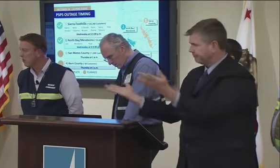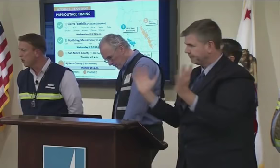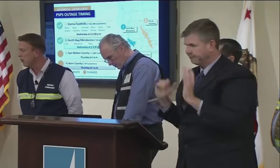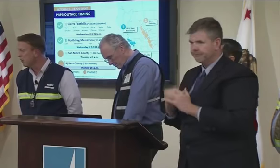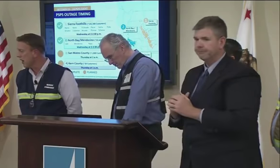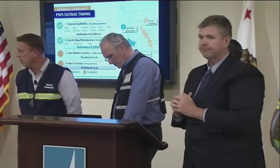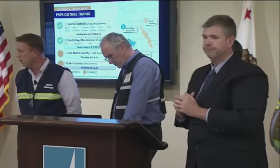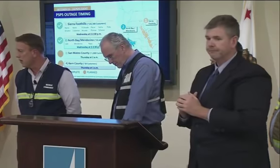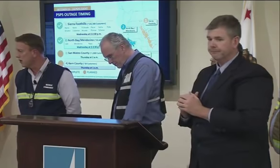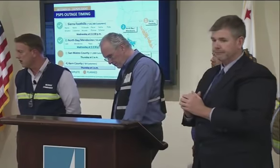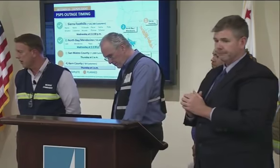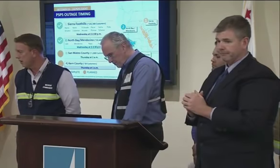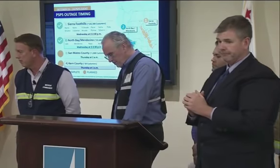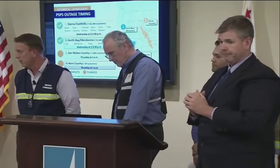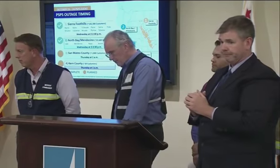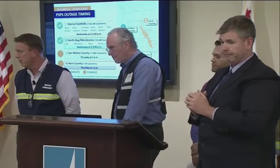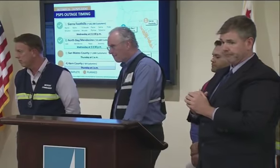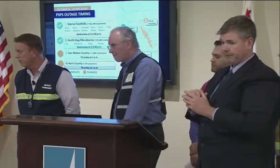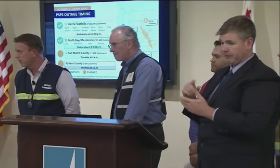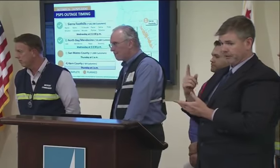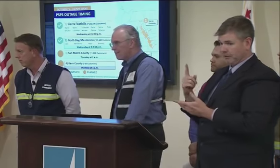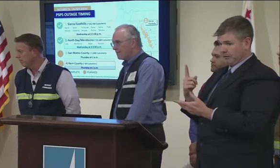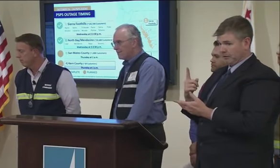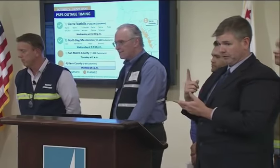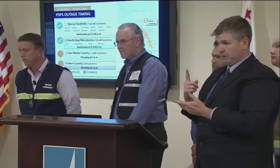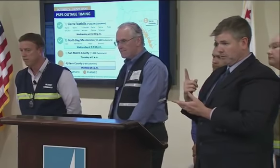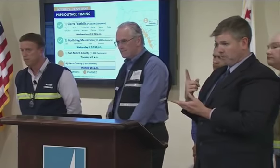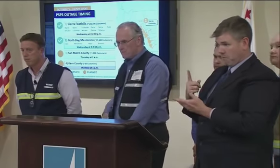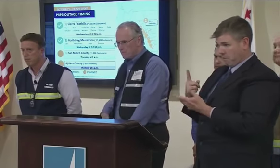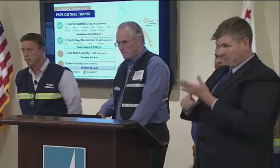does in the Emergency Operations Center.